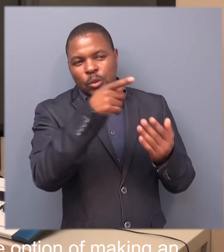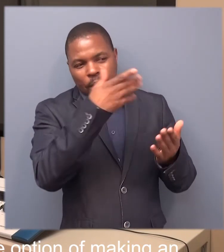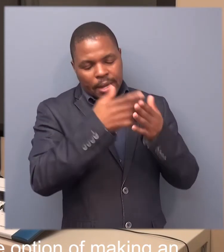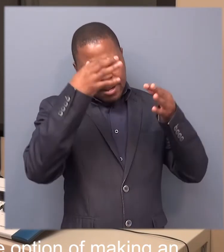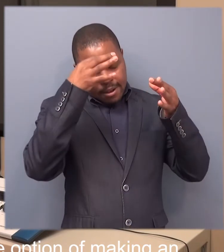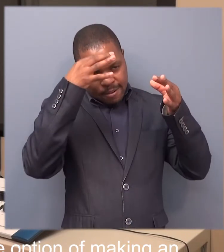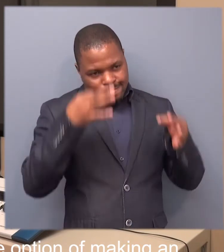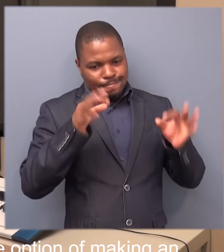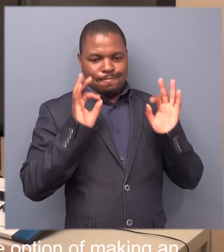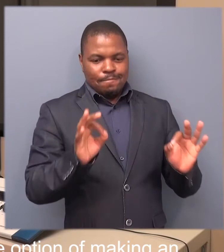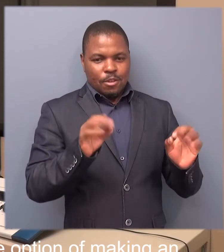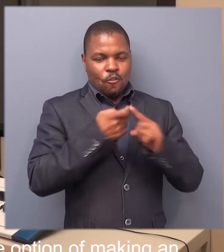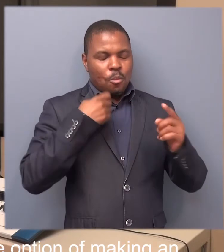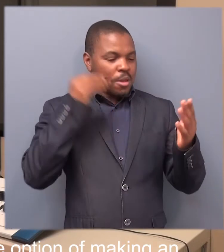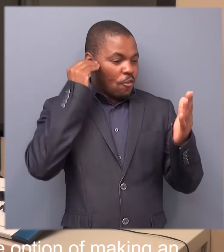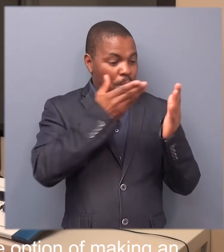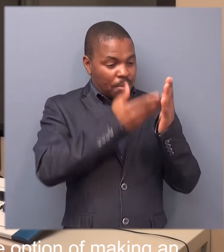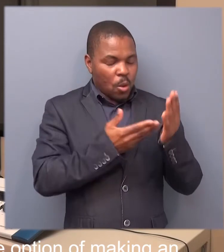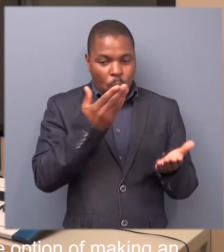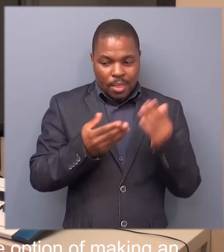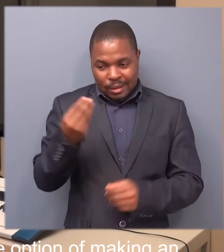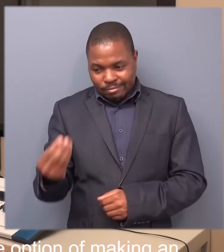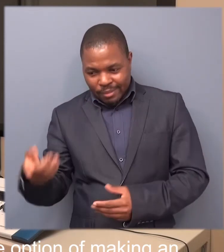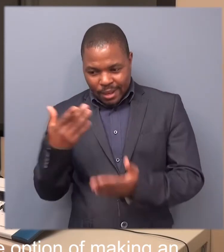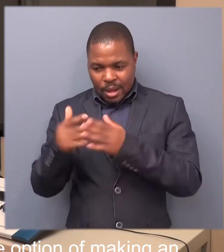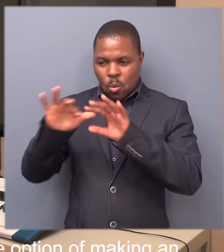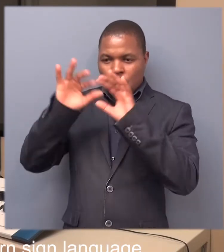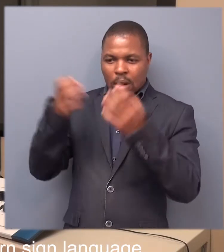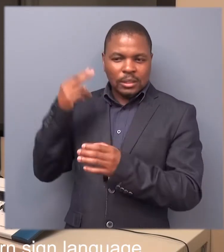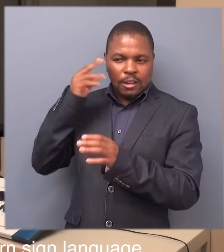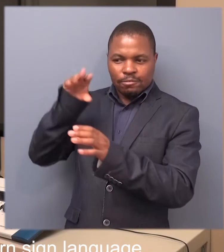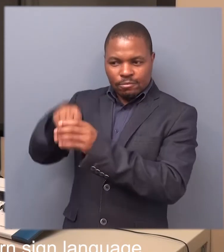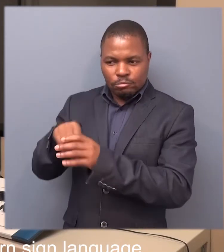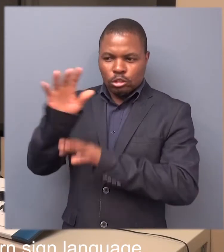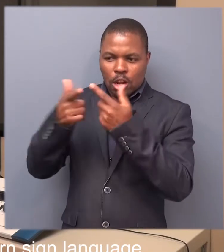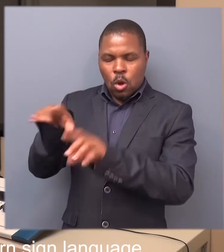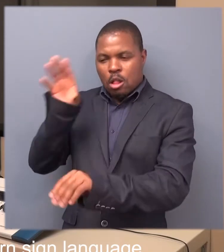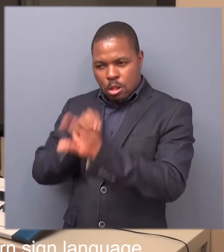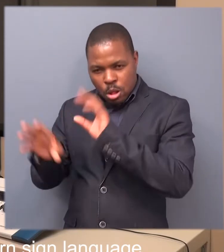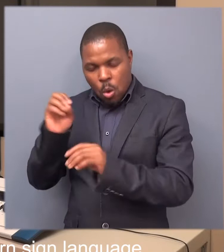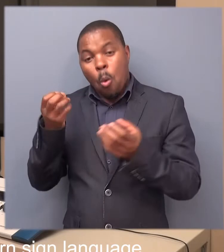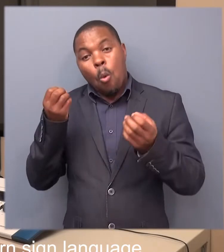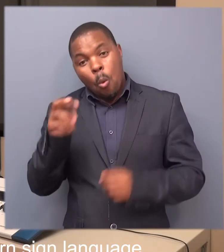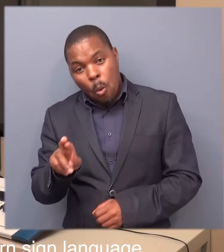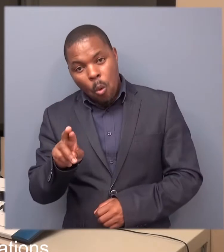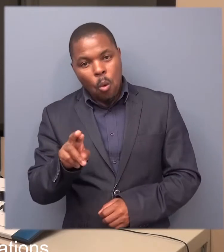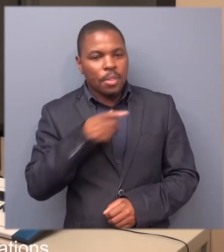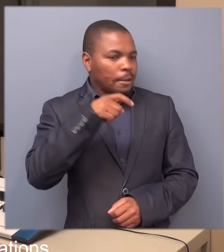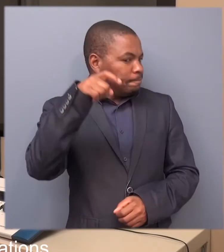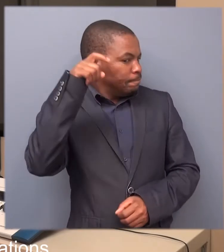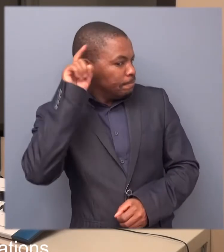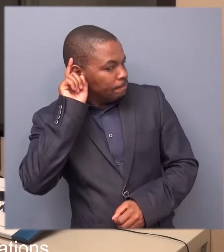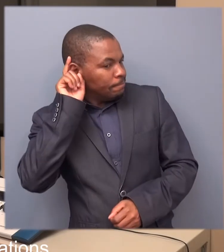with the option of making an informed choice of whether they want the child to be in the deaf world and learn sign language,